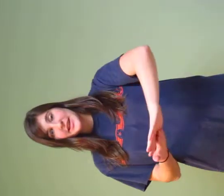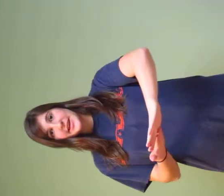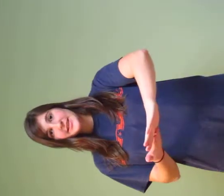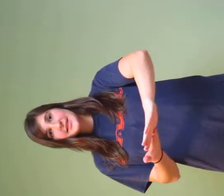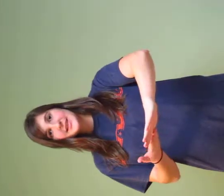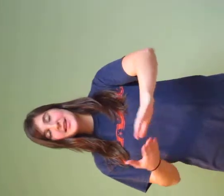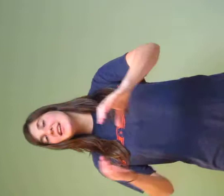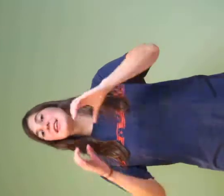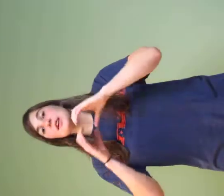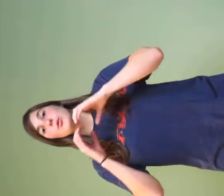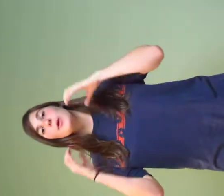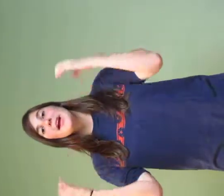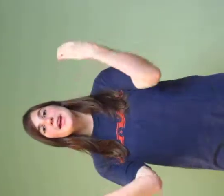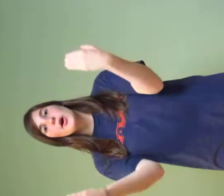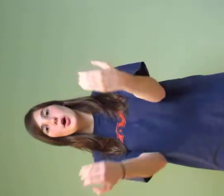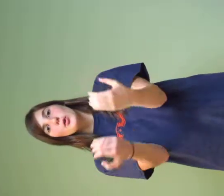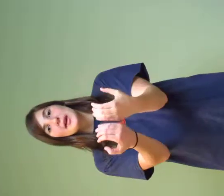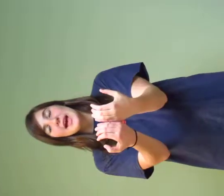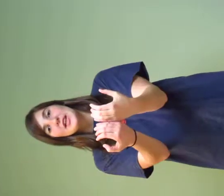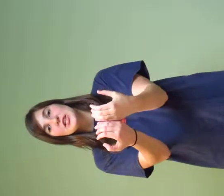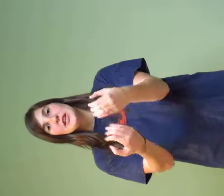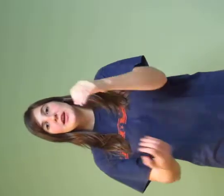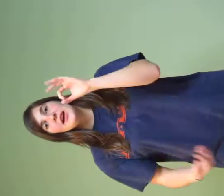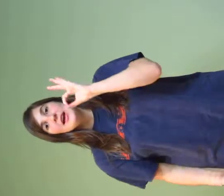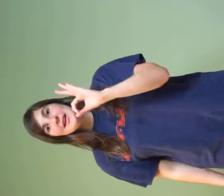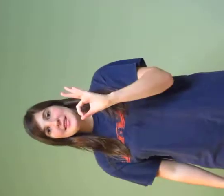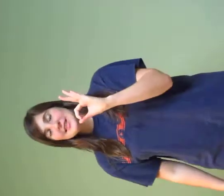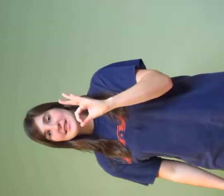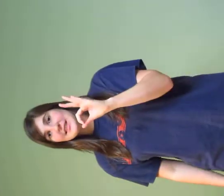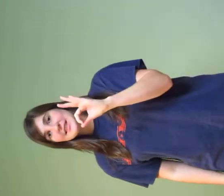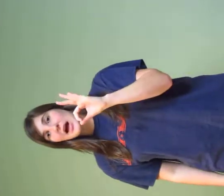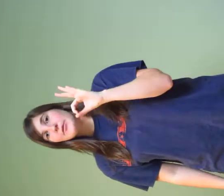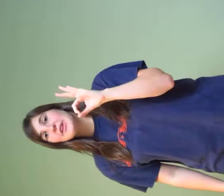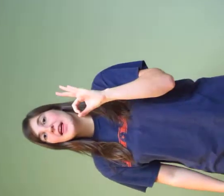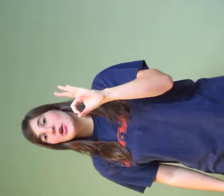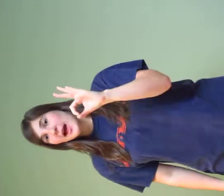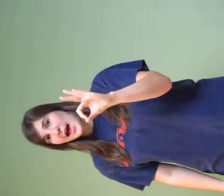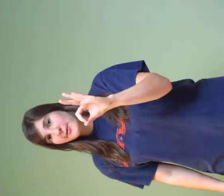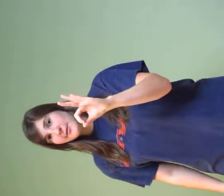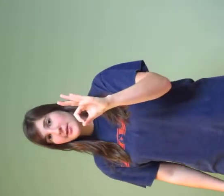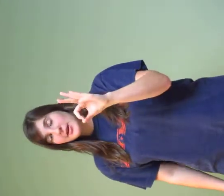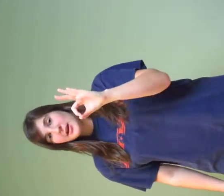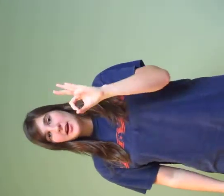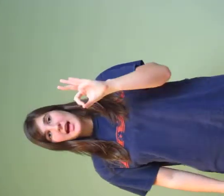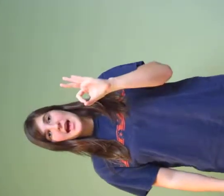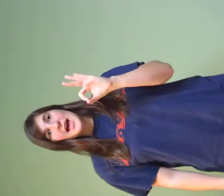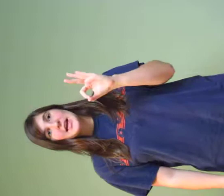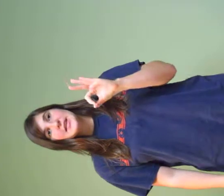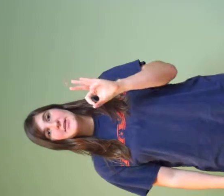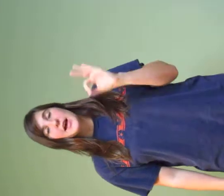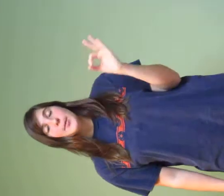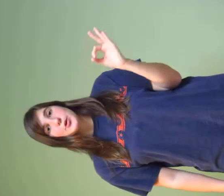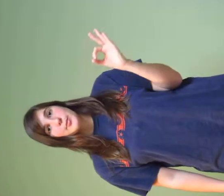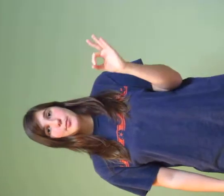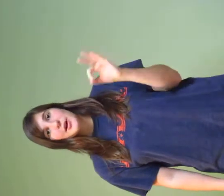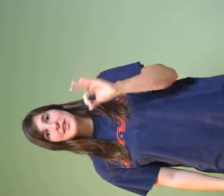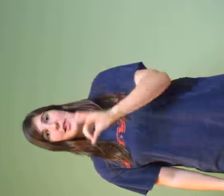righteousness in the great congregation. This is the sign for the letter F. And if it helps you remember it, think of